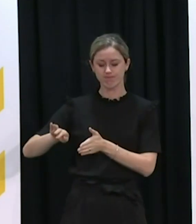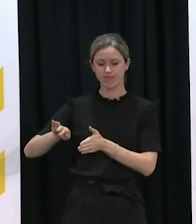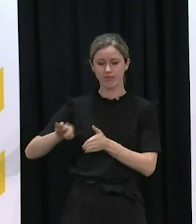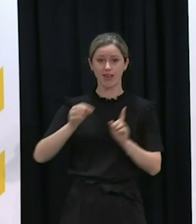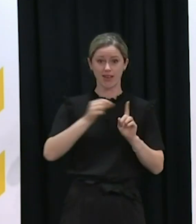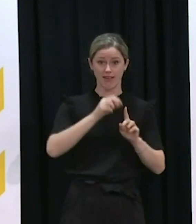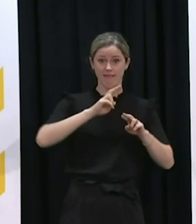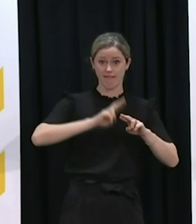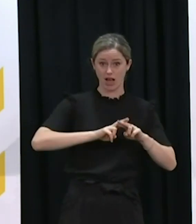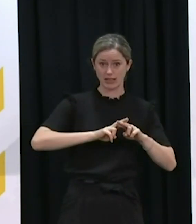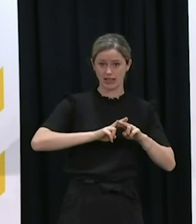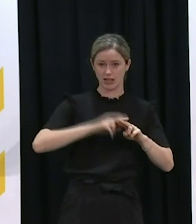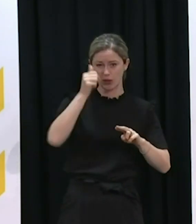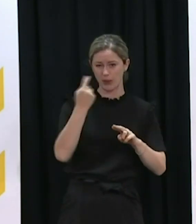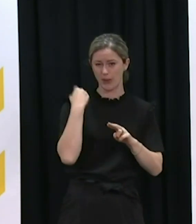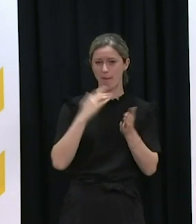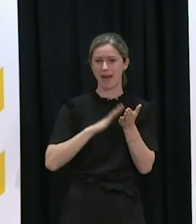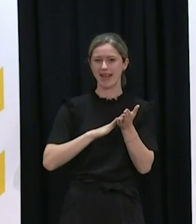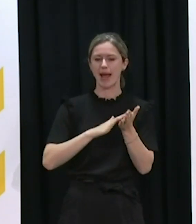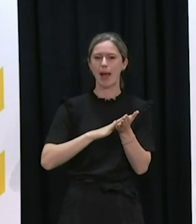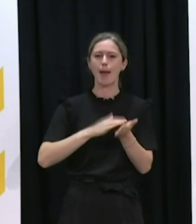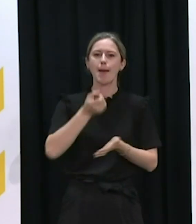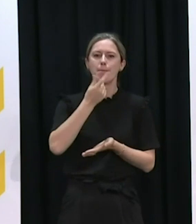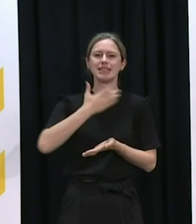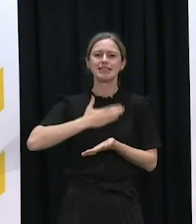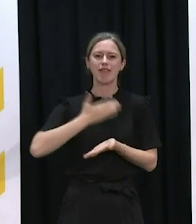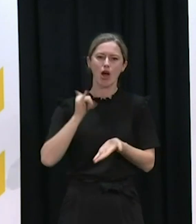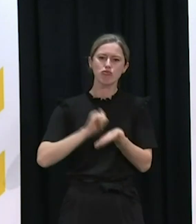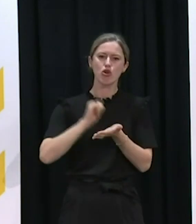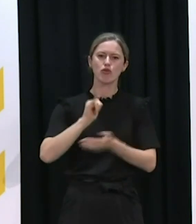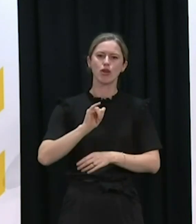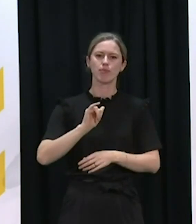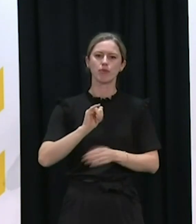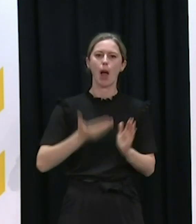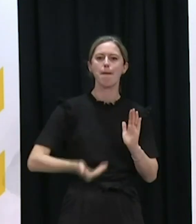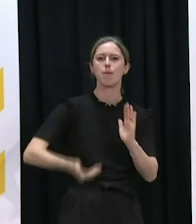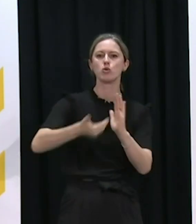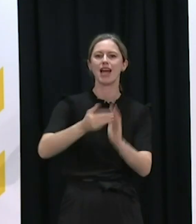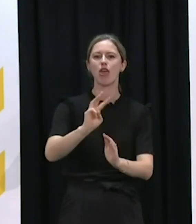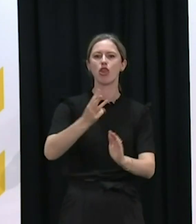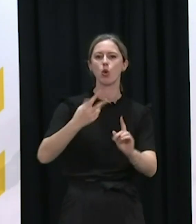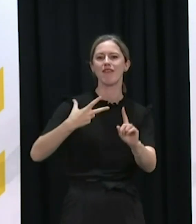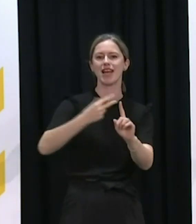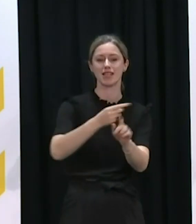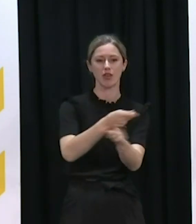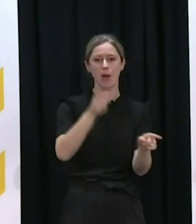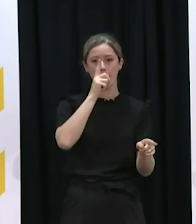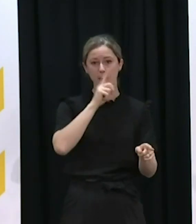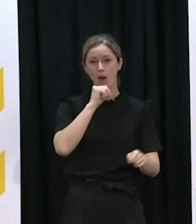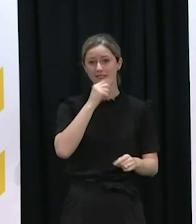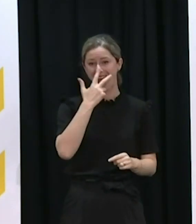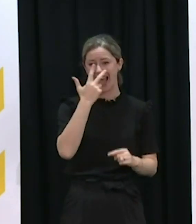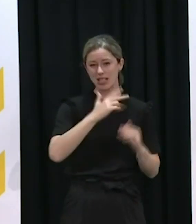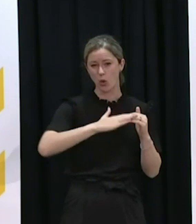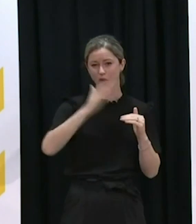Pfizer, as you will know, on Monday, MedSafe approved a third booster dose of the Pfizer vaccine for people aged 18